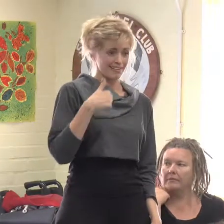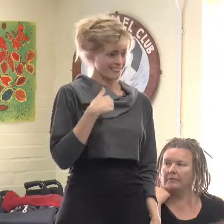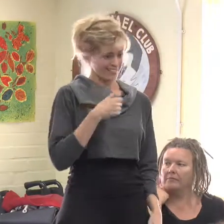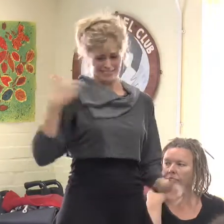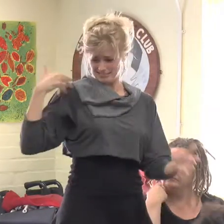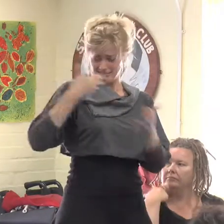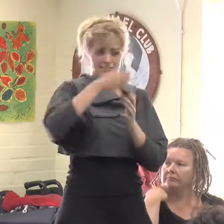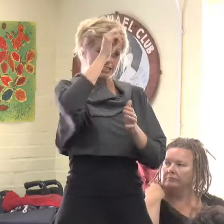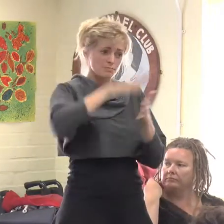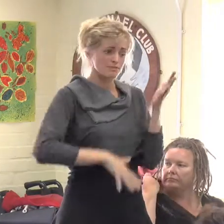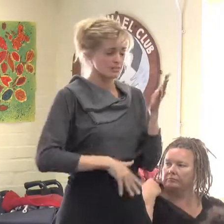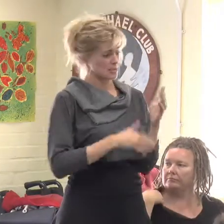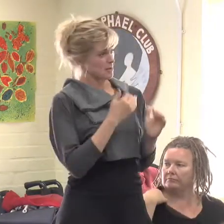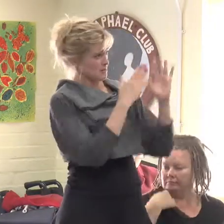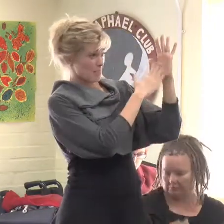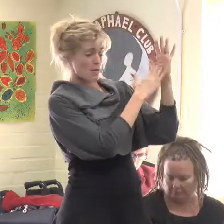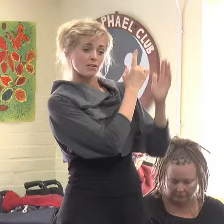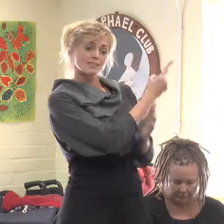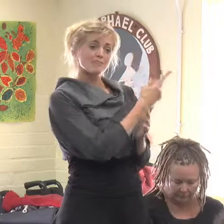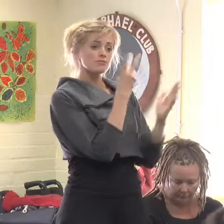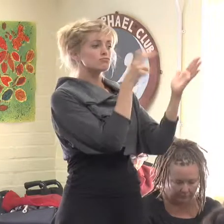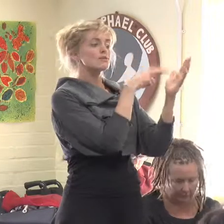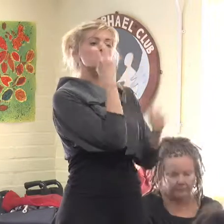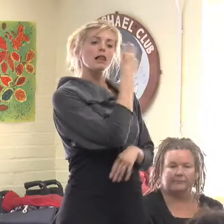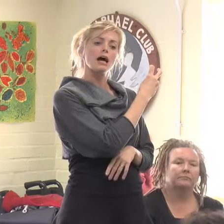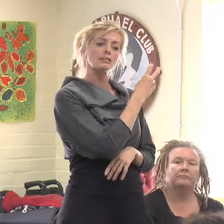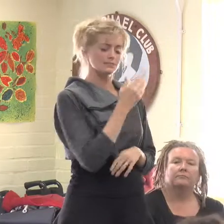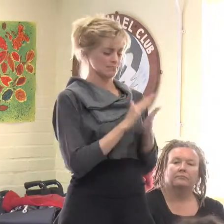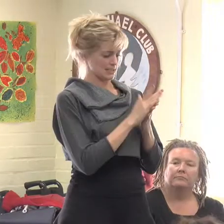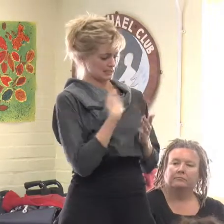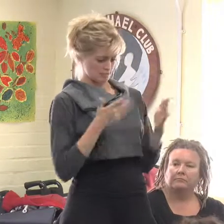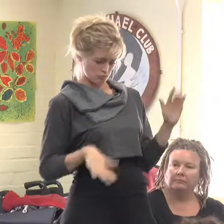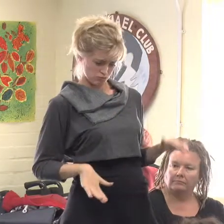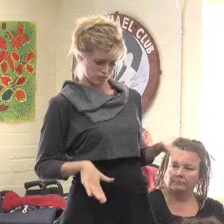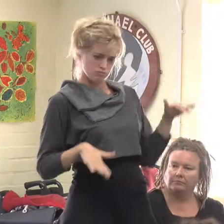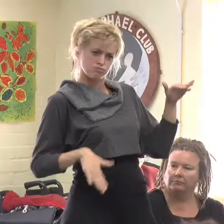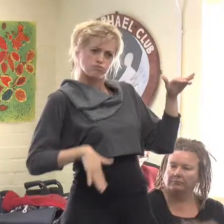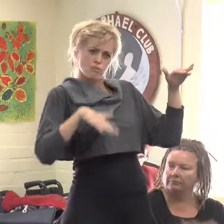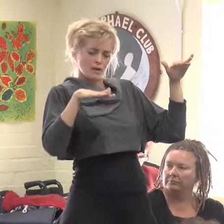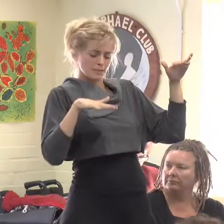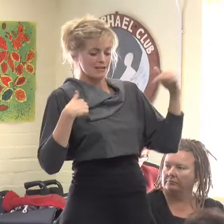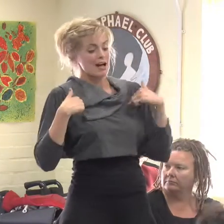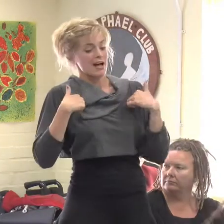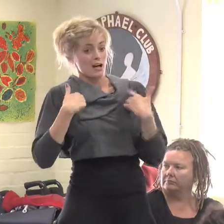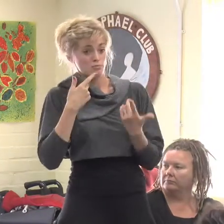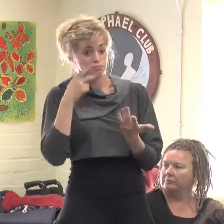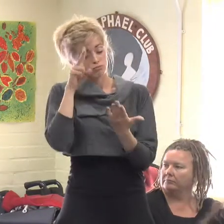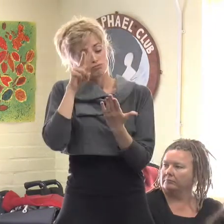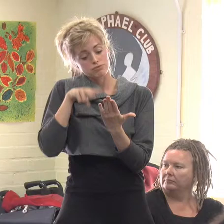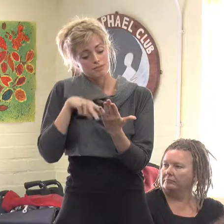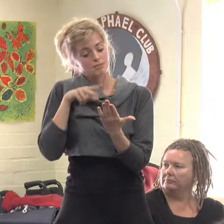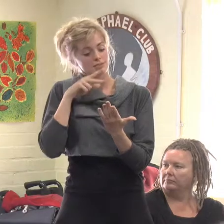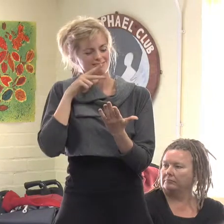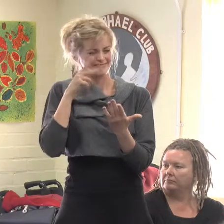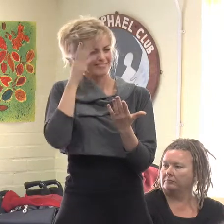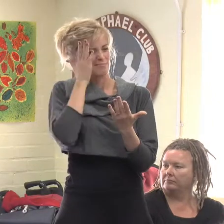of this. My mother is registered blind, and so when I was little, I used to read her bedtime stories, because it